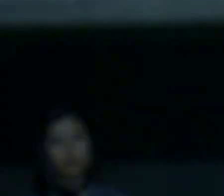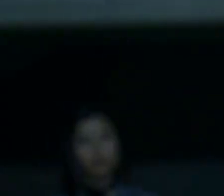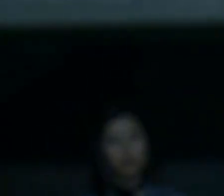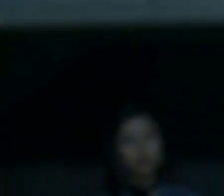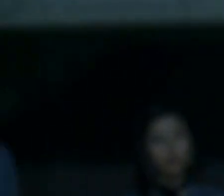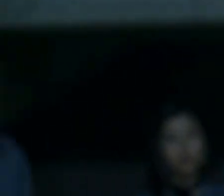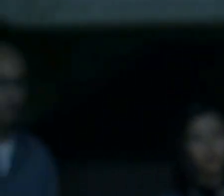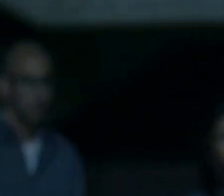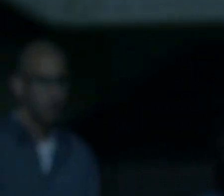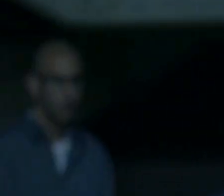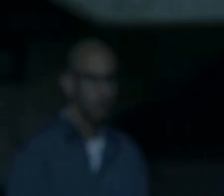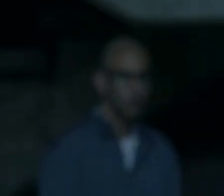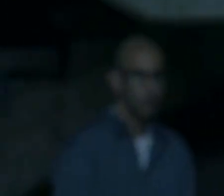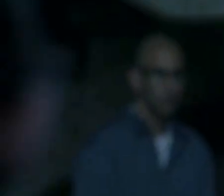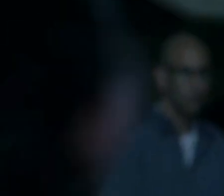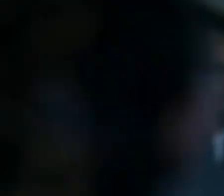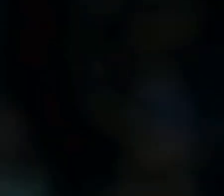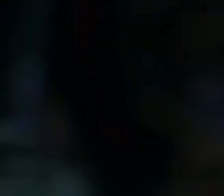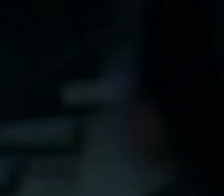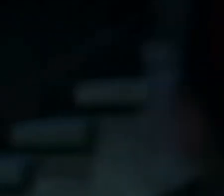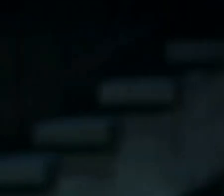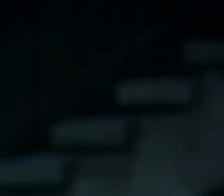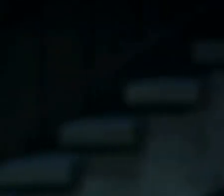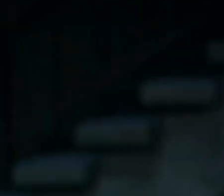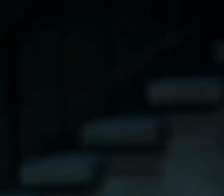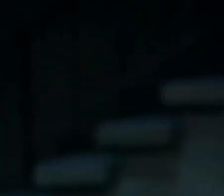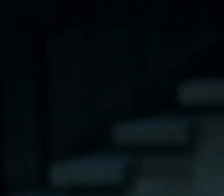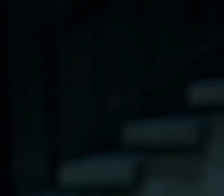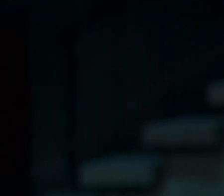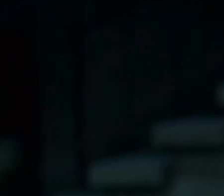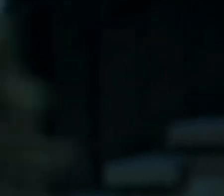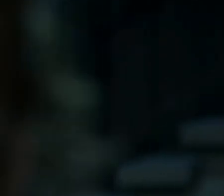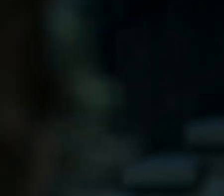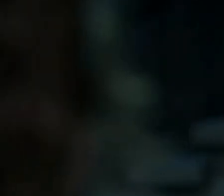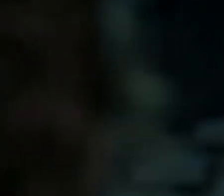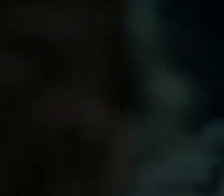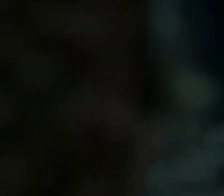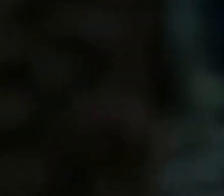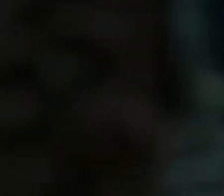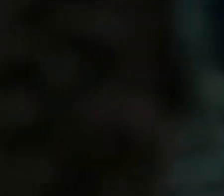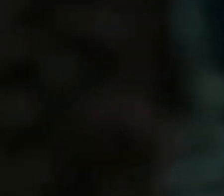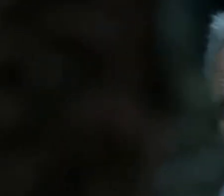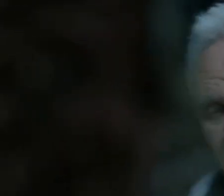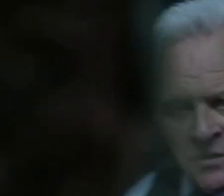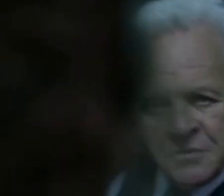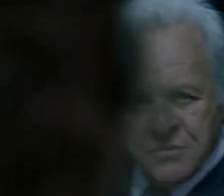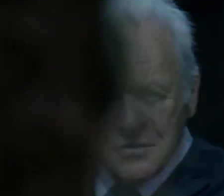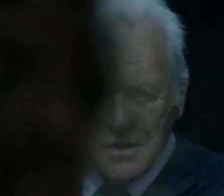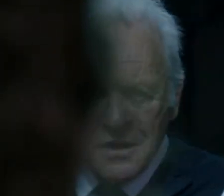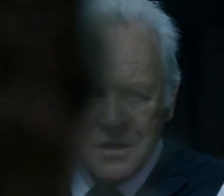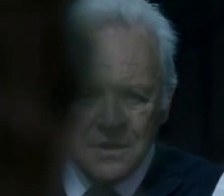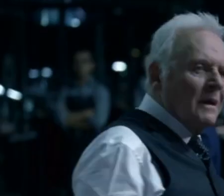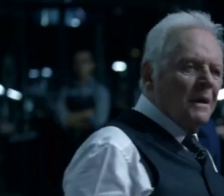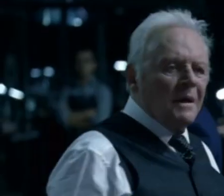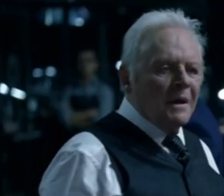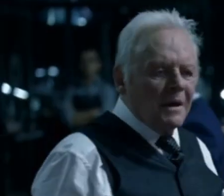The guests don't return for the obvious things we do, the garish things.